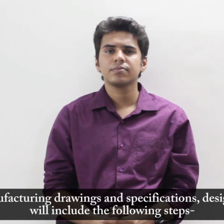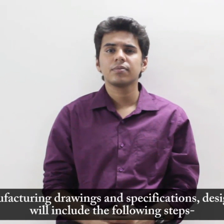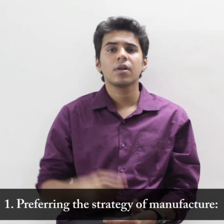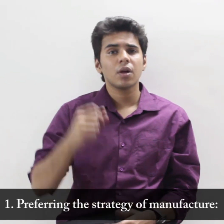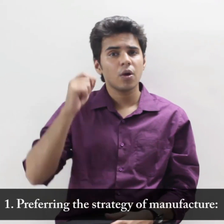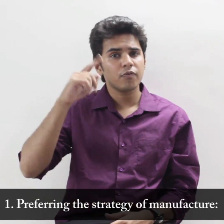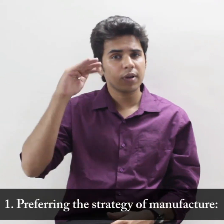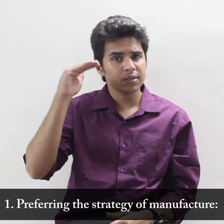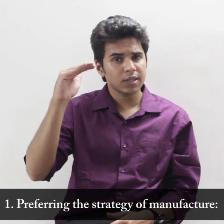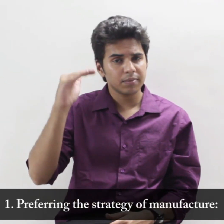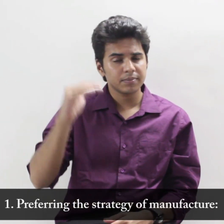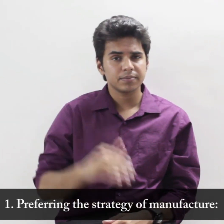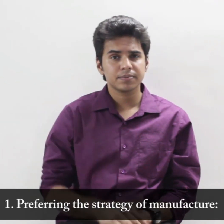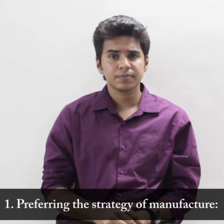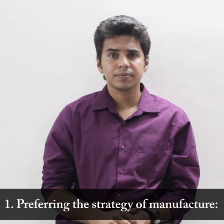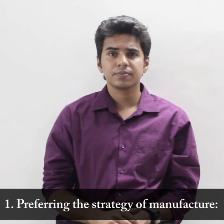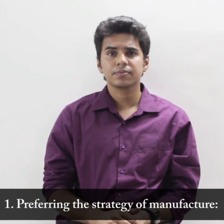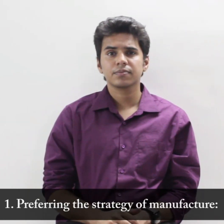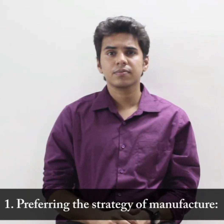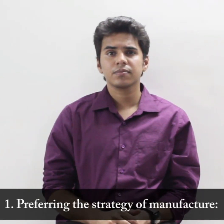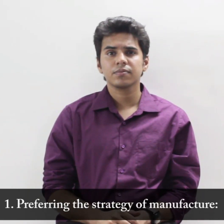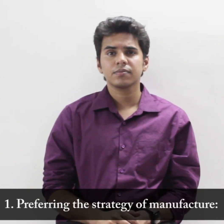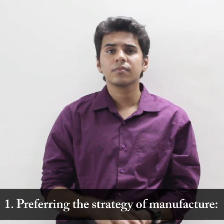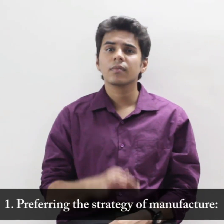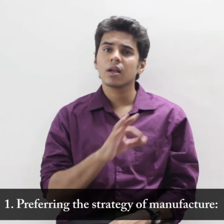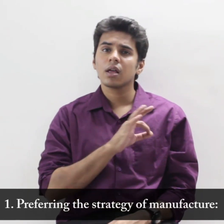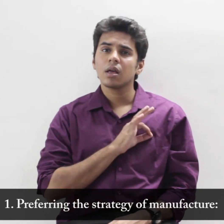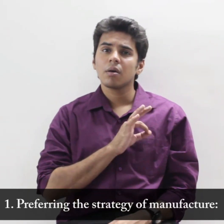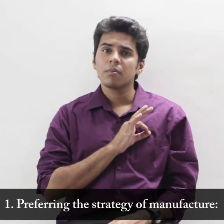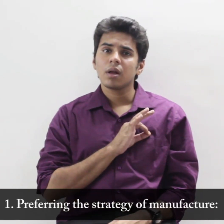Number 1. Preferring the strategy of manufacturer.